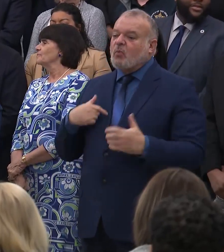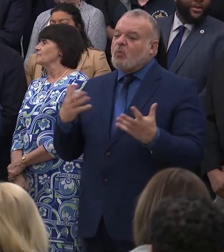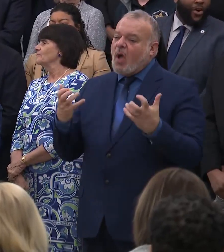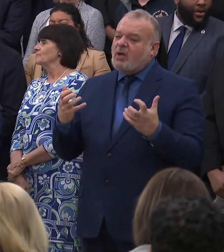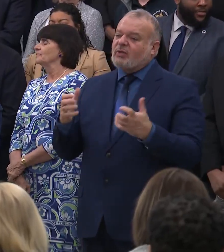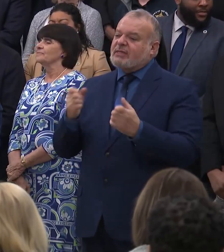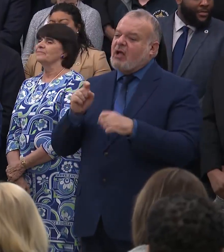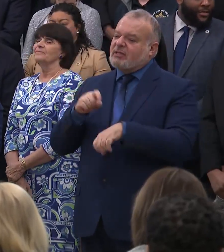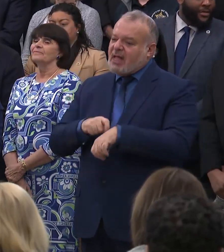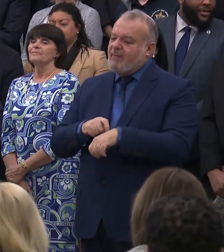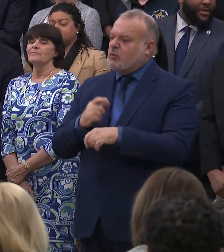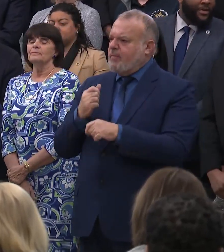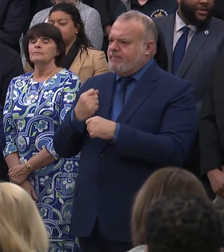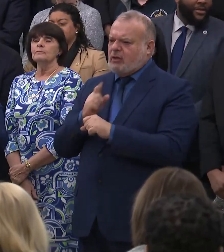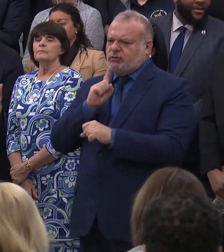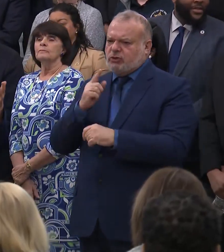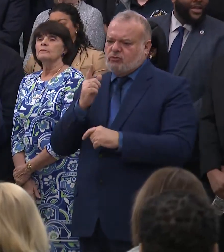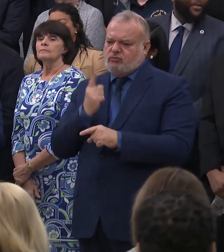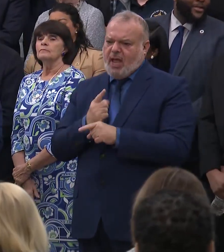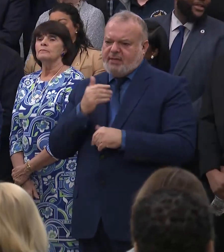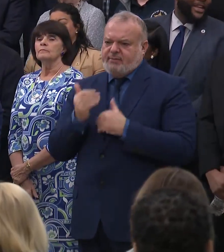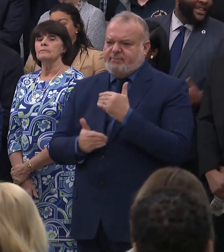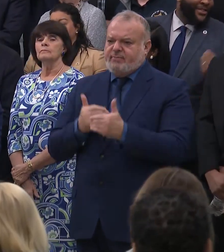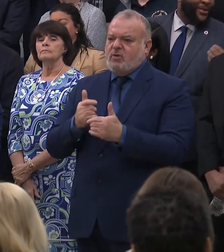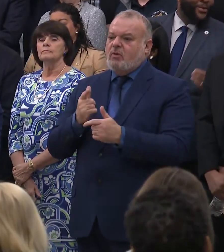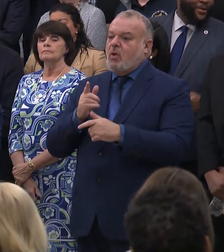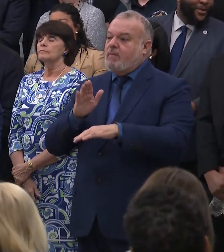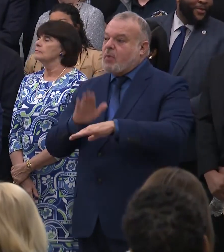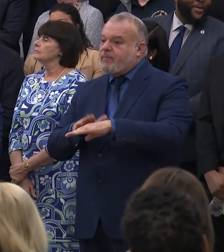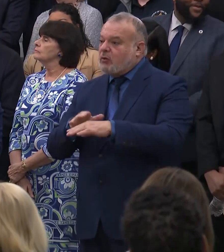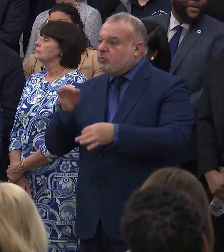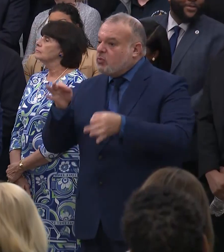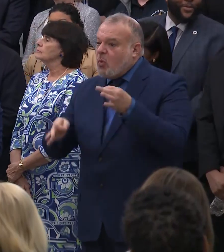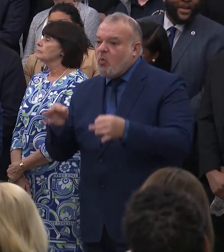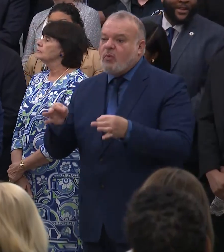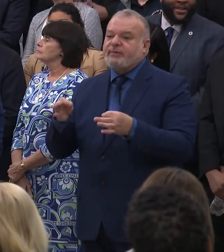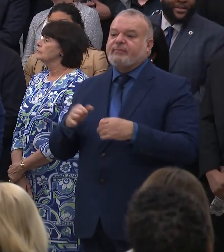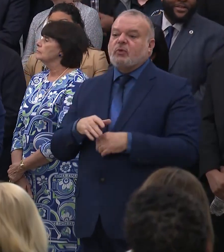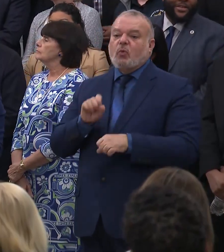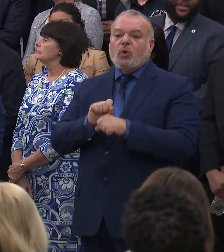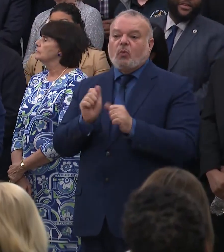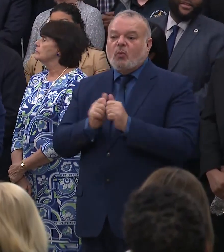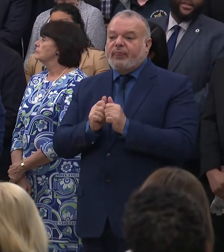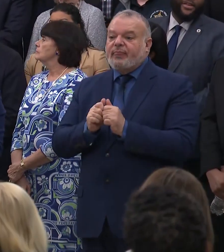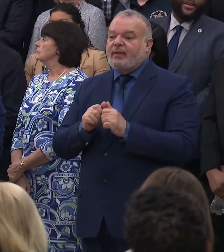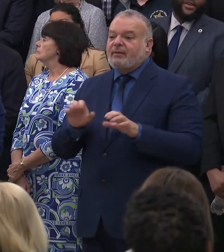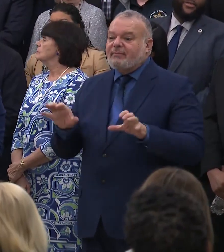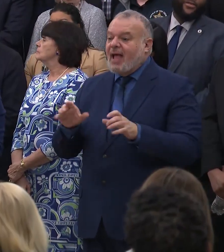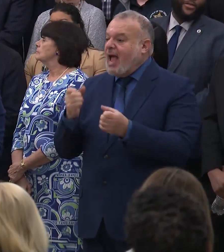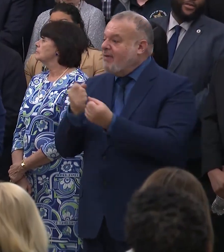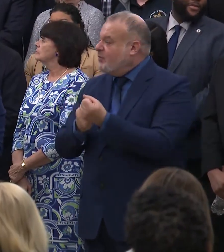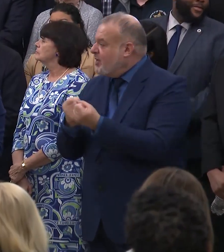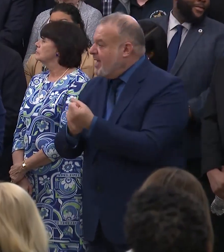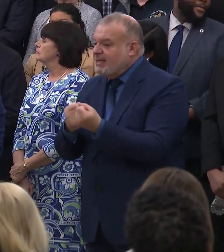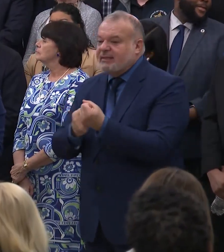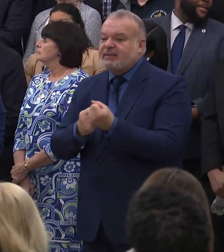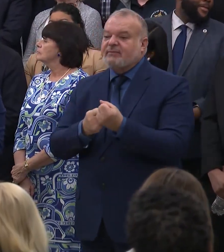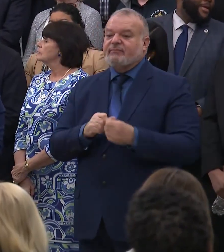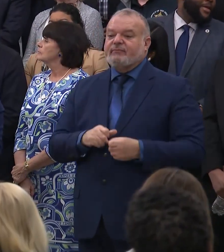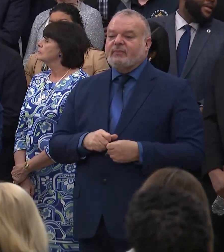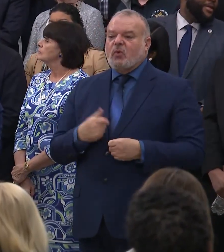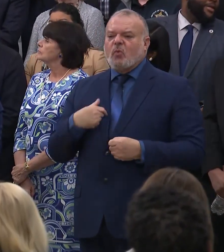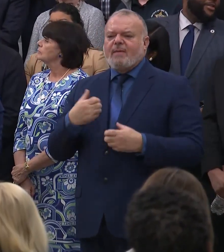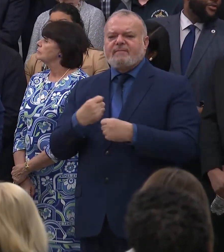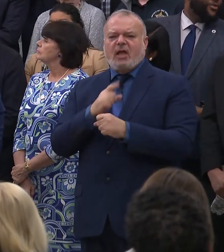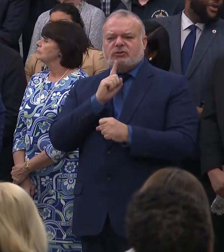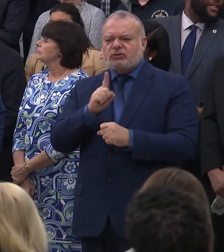courts, probation, others, talking to many of the legal advocates too who'd advocated for this to make sure we were doing it in the right way. So I'm proud